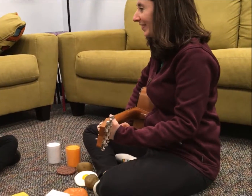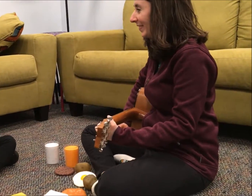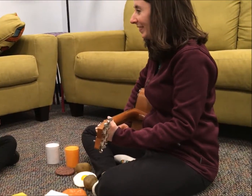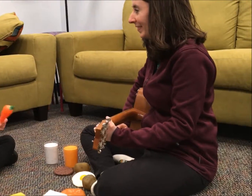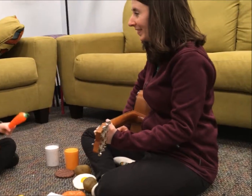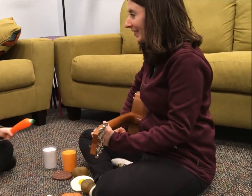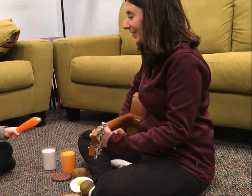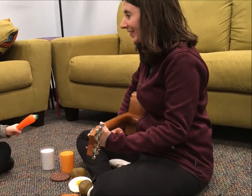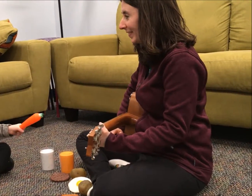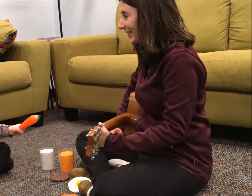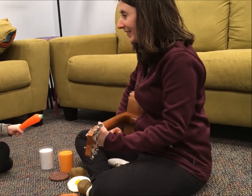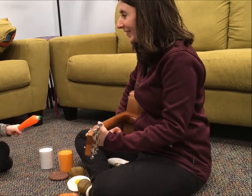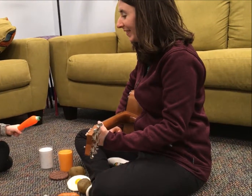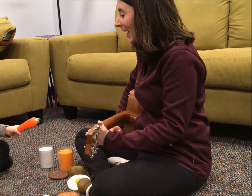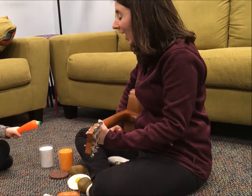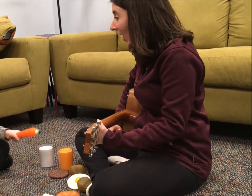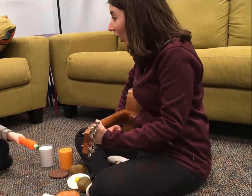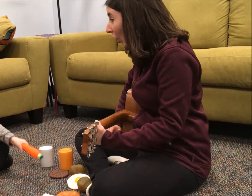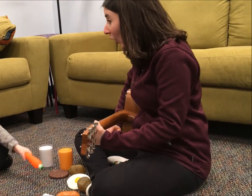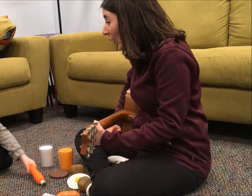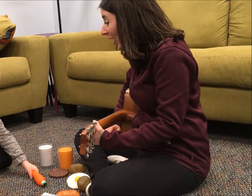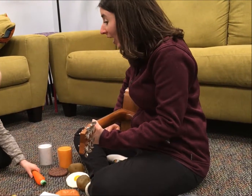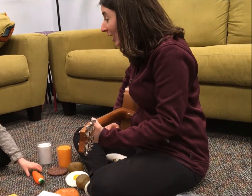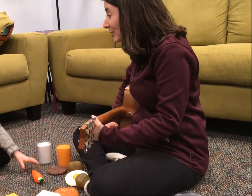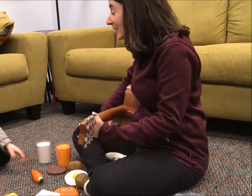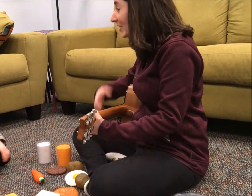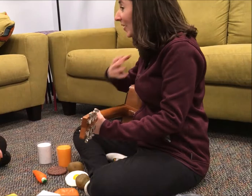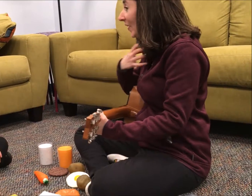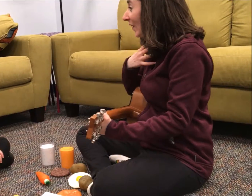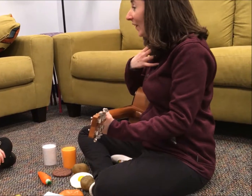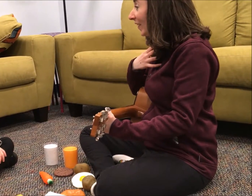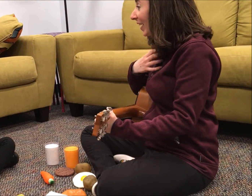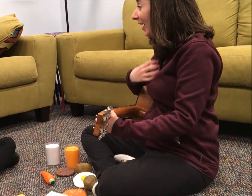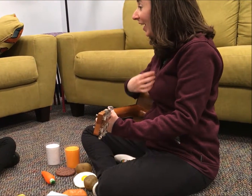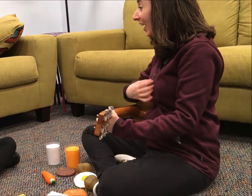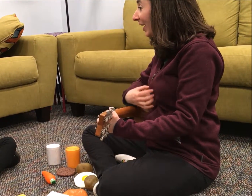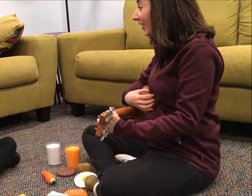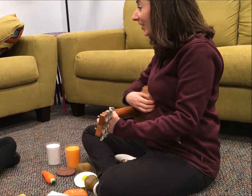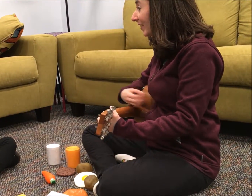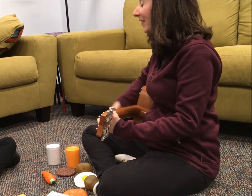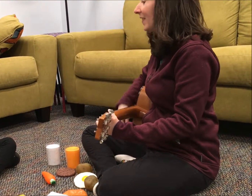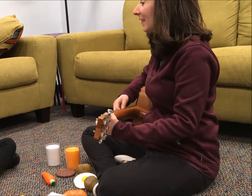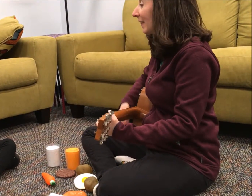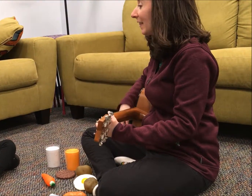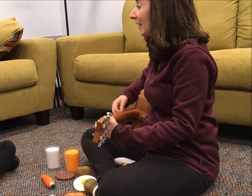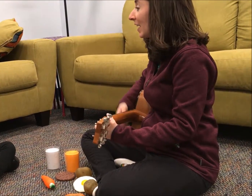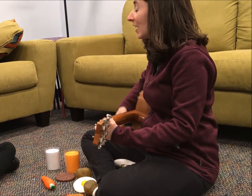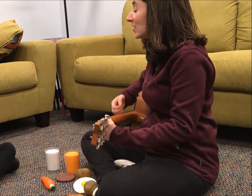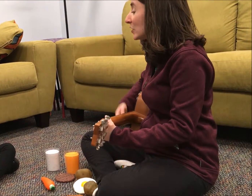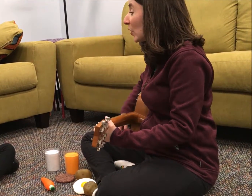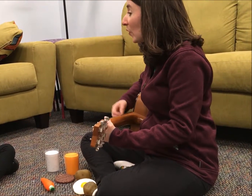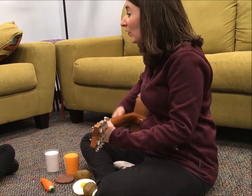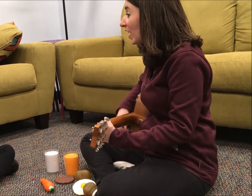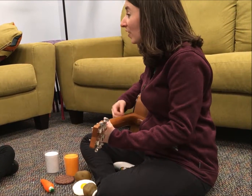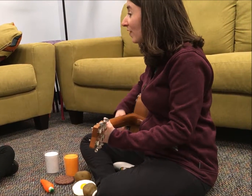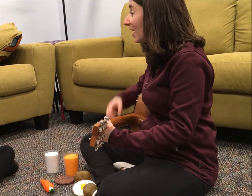It was good. Oh, I'm so... Hungry. So very,